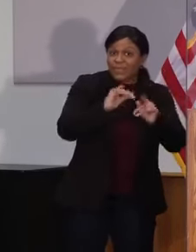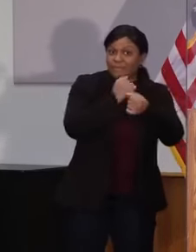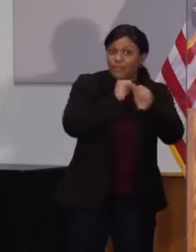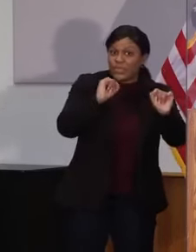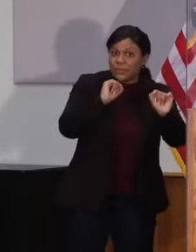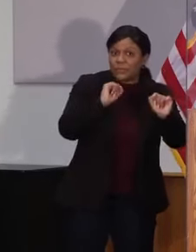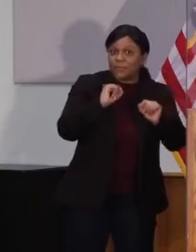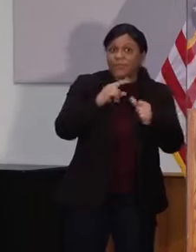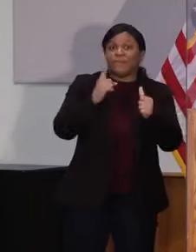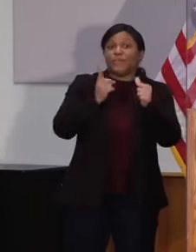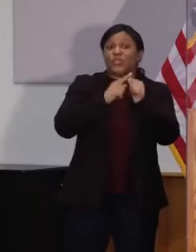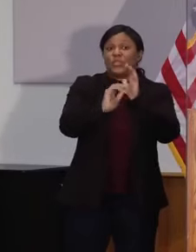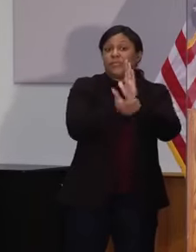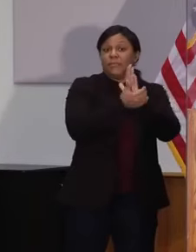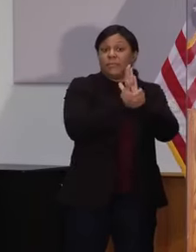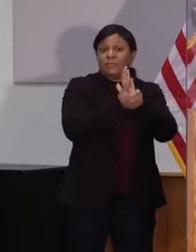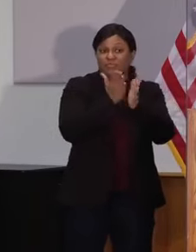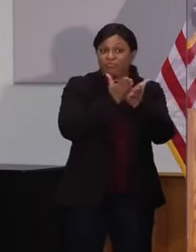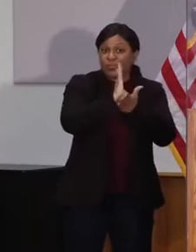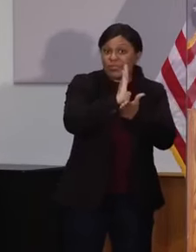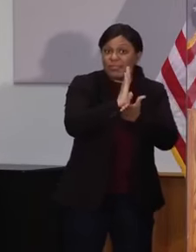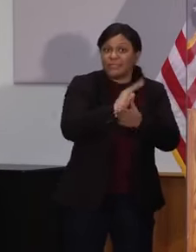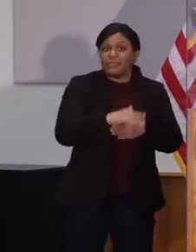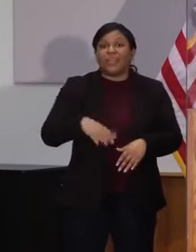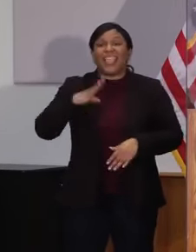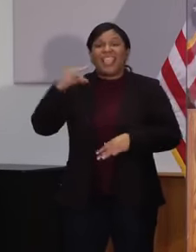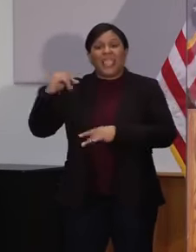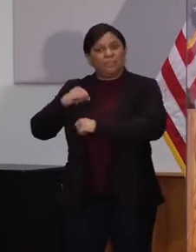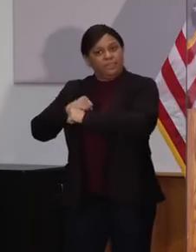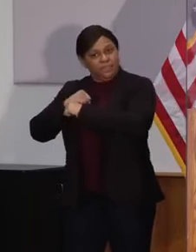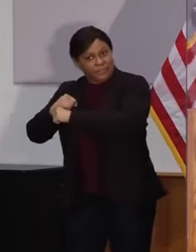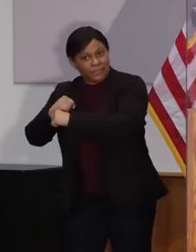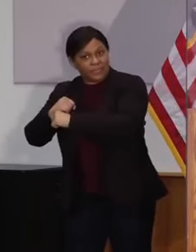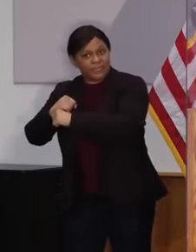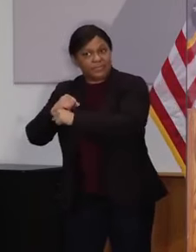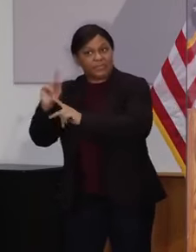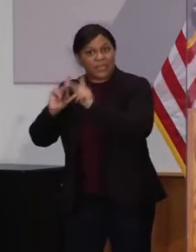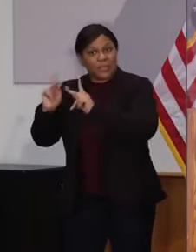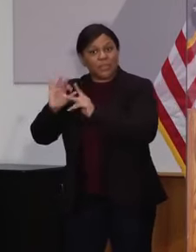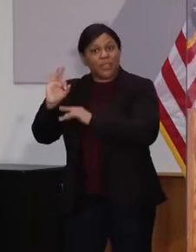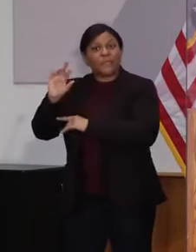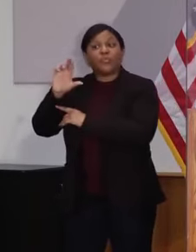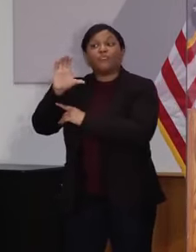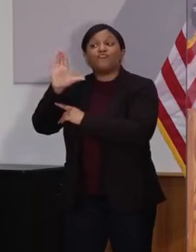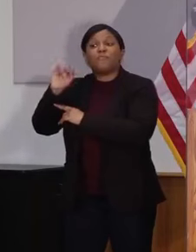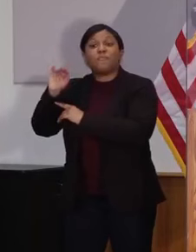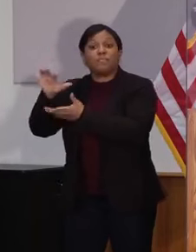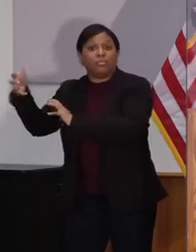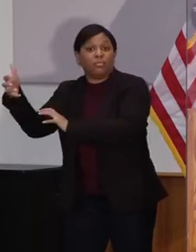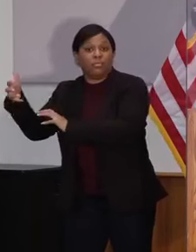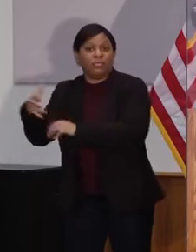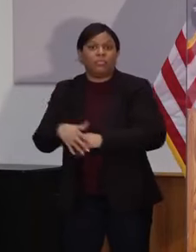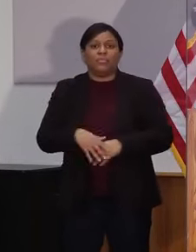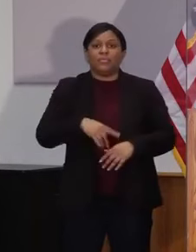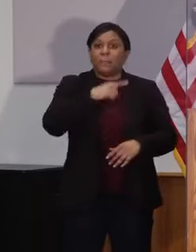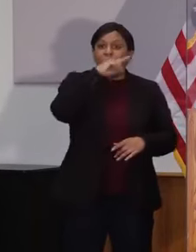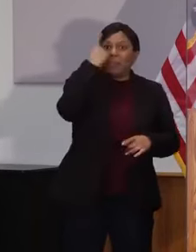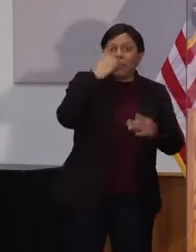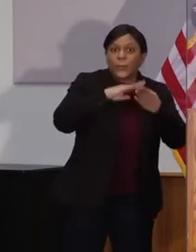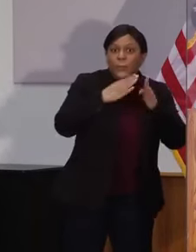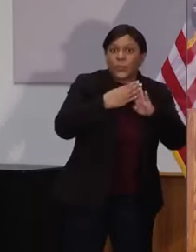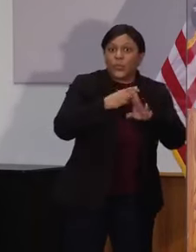from happening. And what all of the folks involved, as Commissioner Harrington said, from black community church leaders to law enforcement